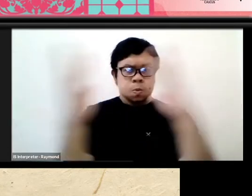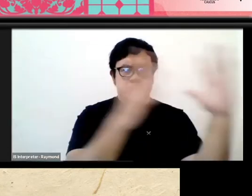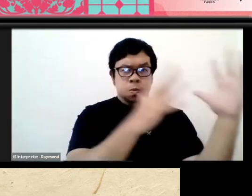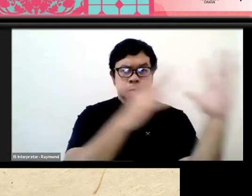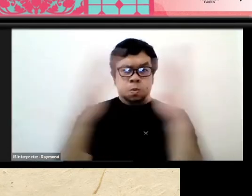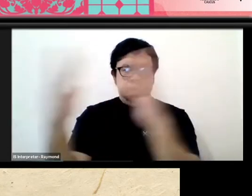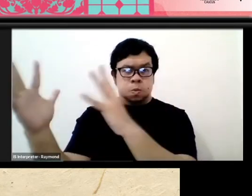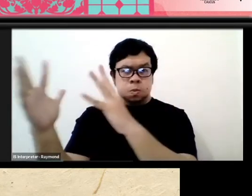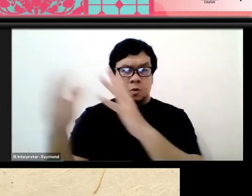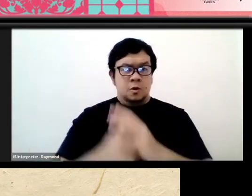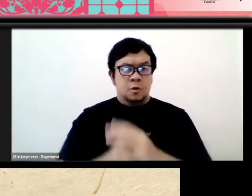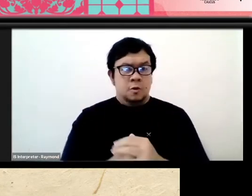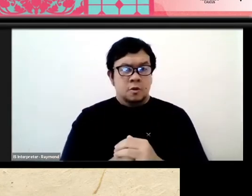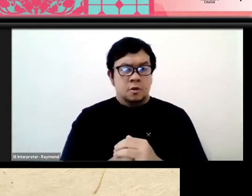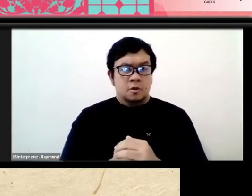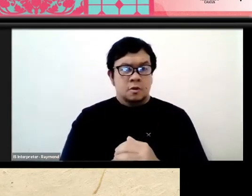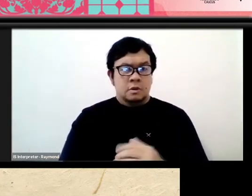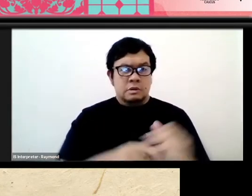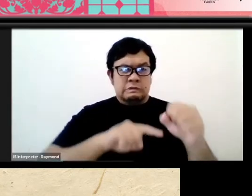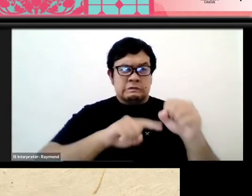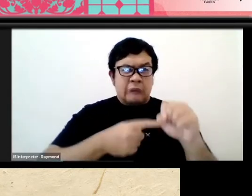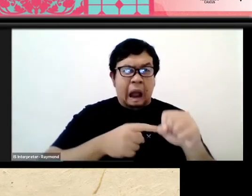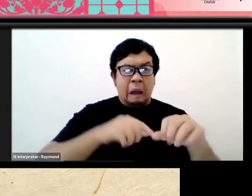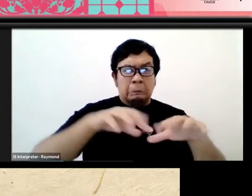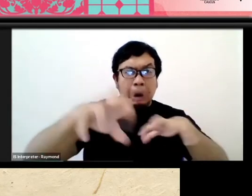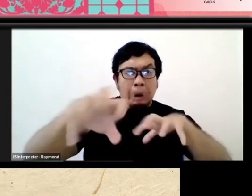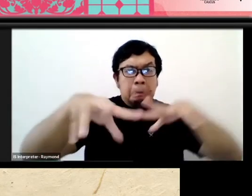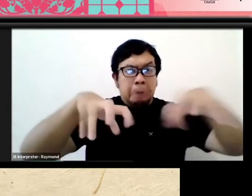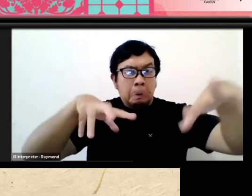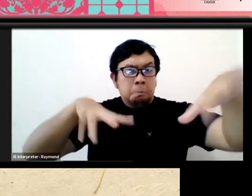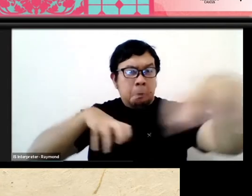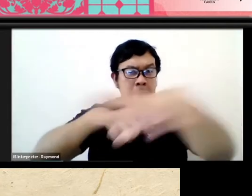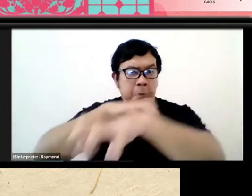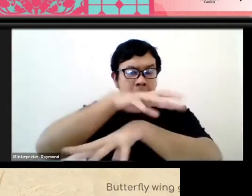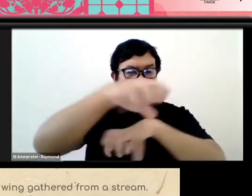begin? The origin of doom.